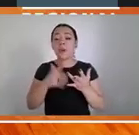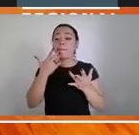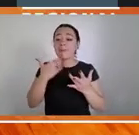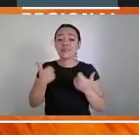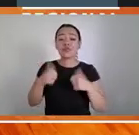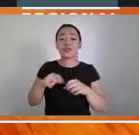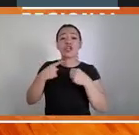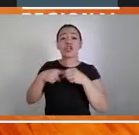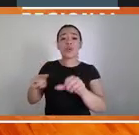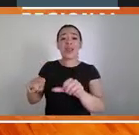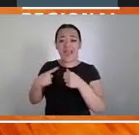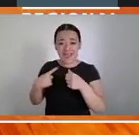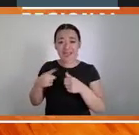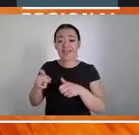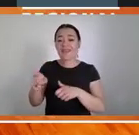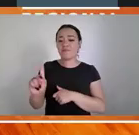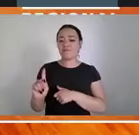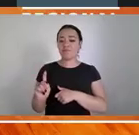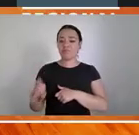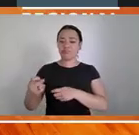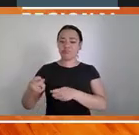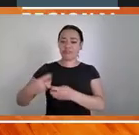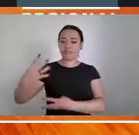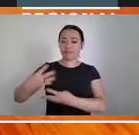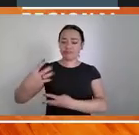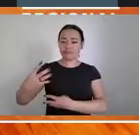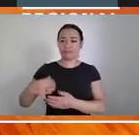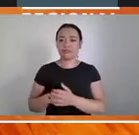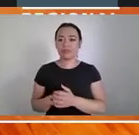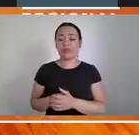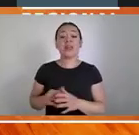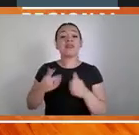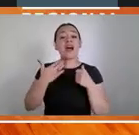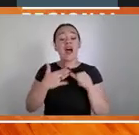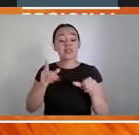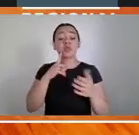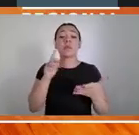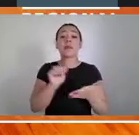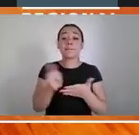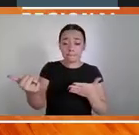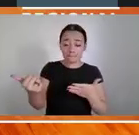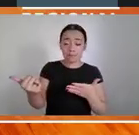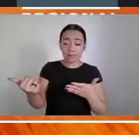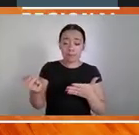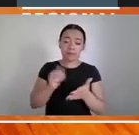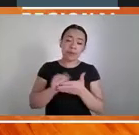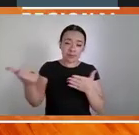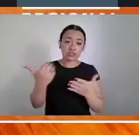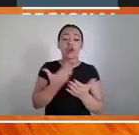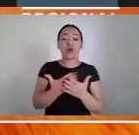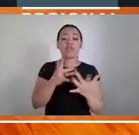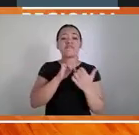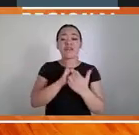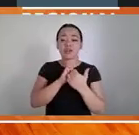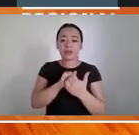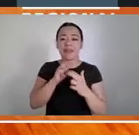Q&A function. The answers to the questions will be published on the Fellowship's FAQs page, and I'll